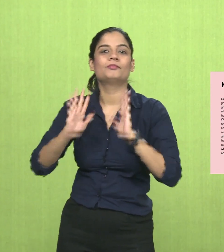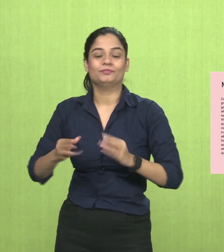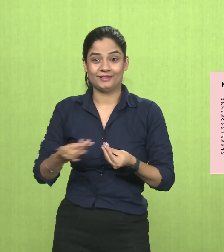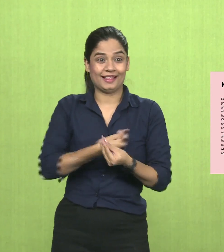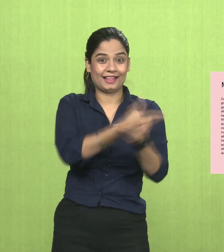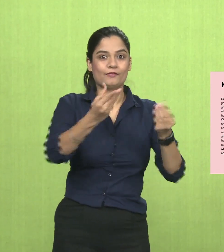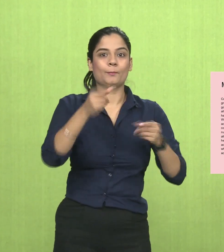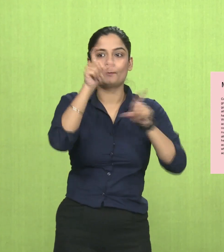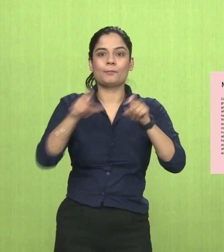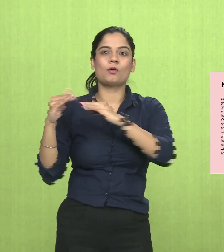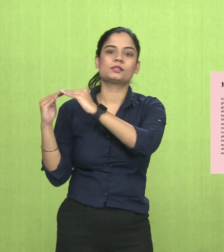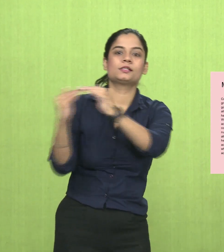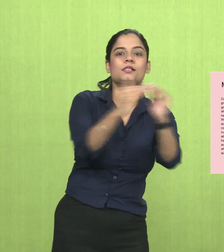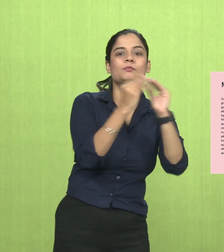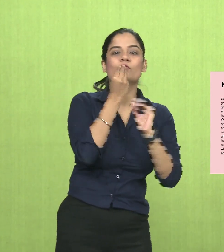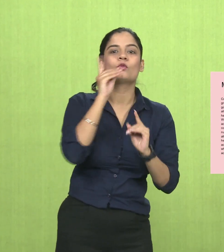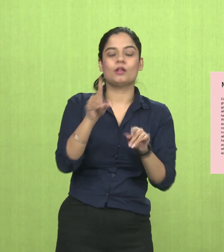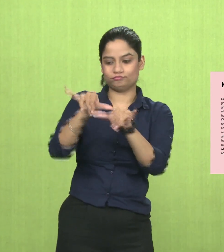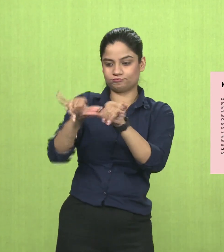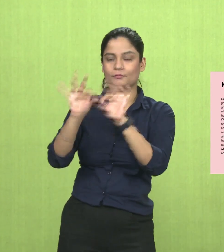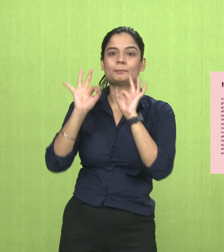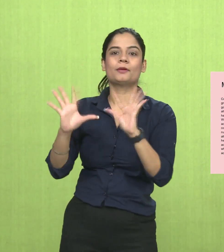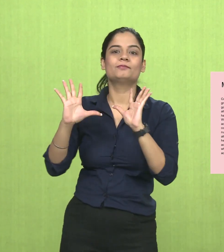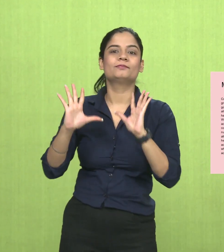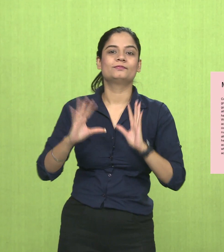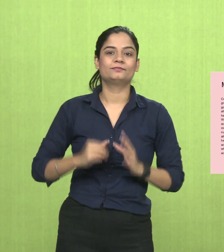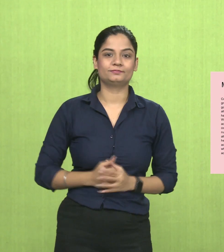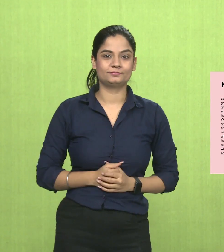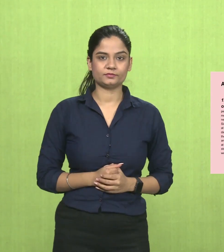So there are 2 methods in which it can be done.